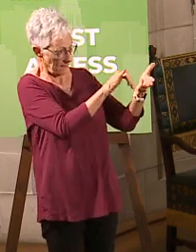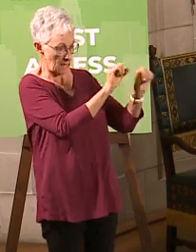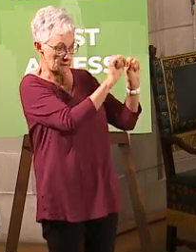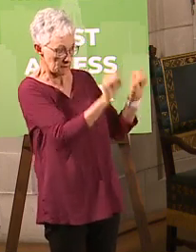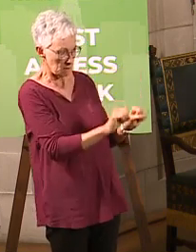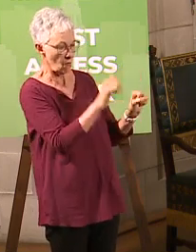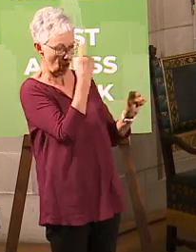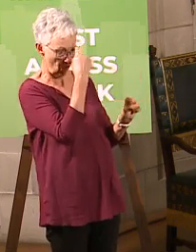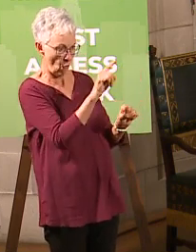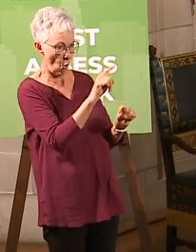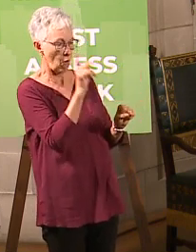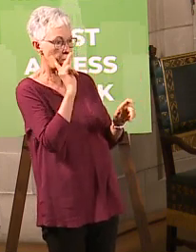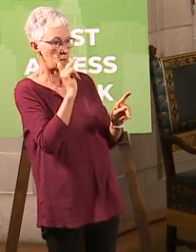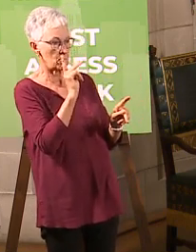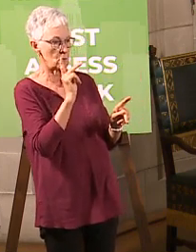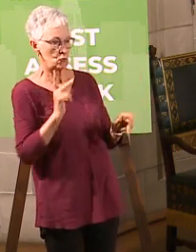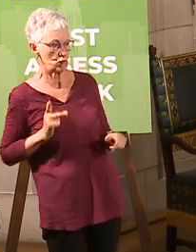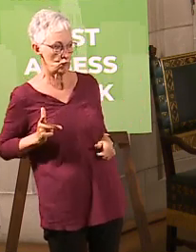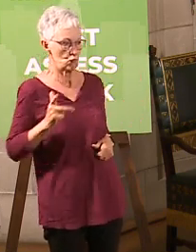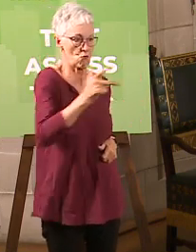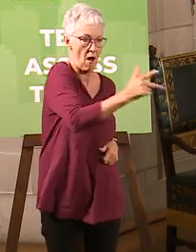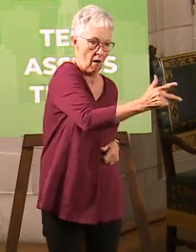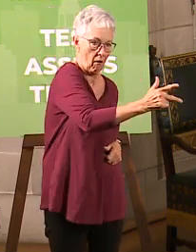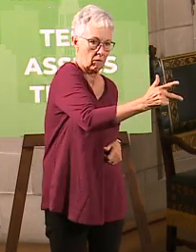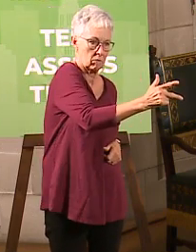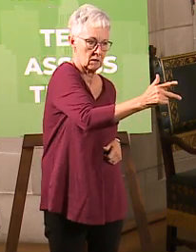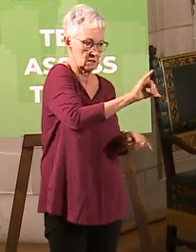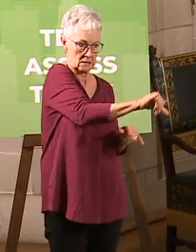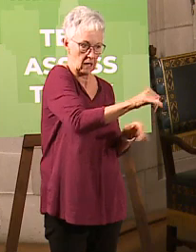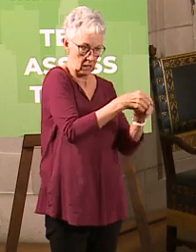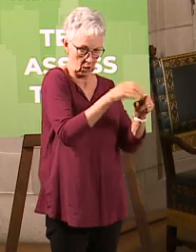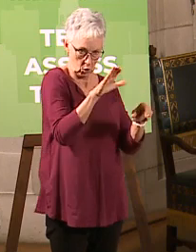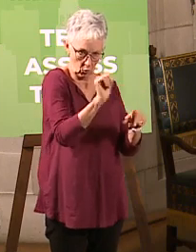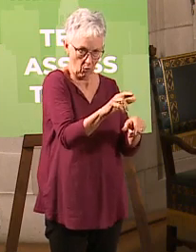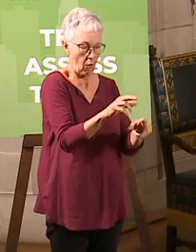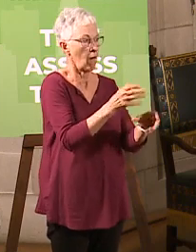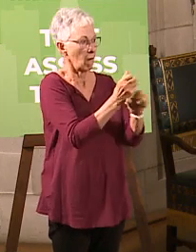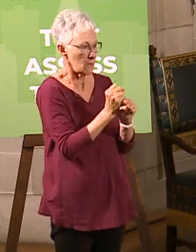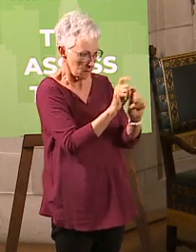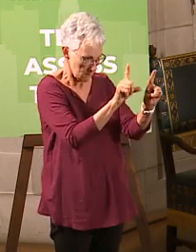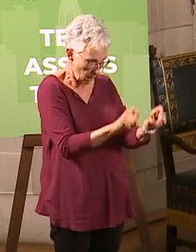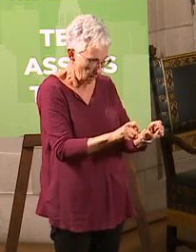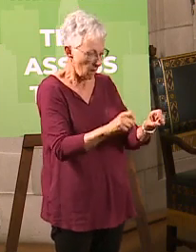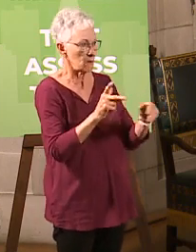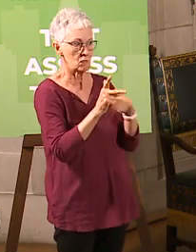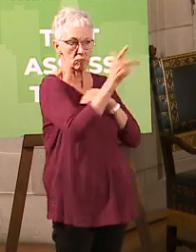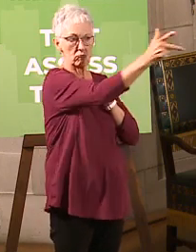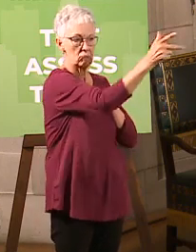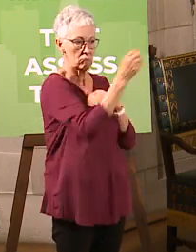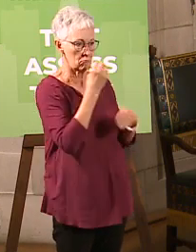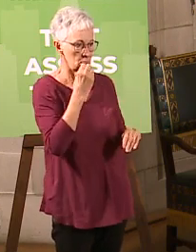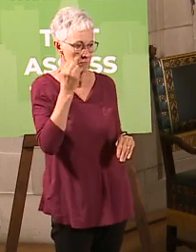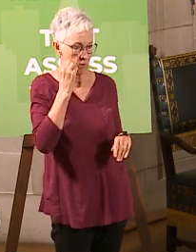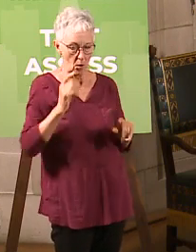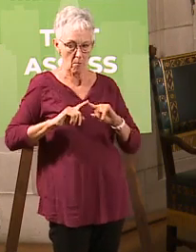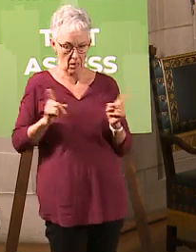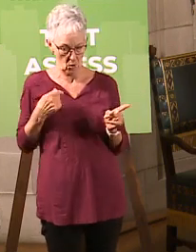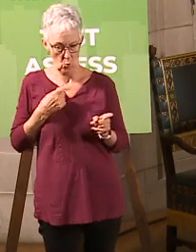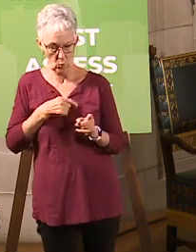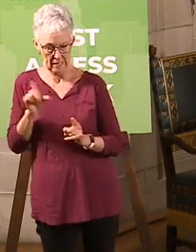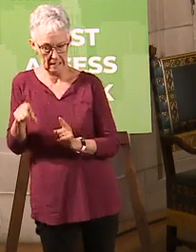with, Andrea Skolkin about the testing she's got, providing her the National Guard to be able to do more testing at One World and giving her staff a break.